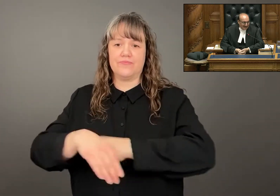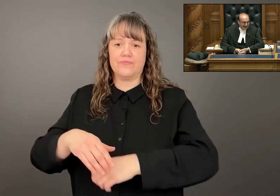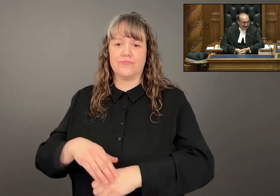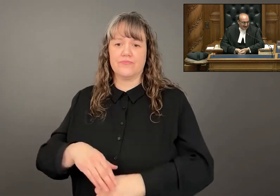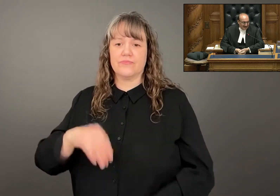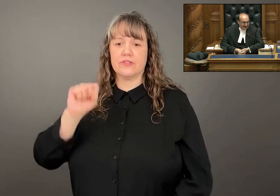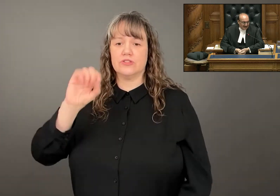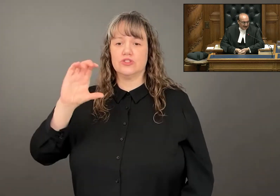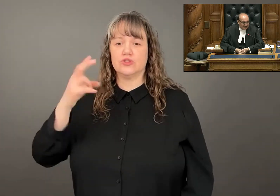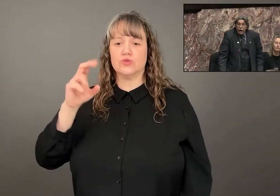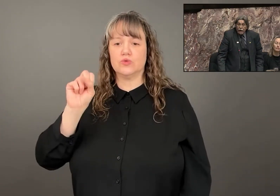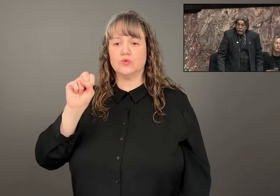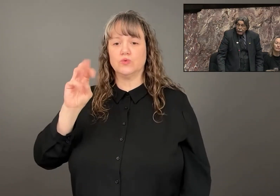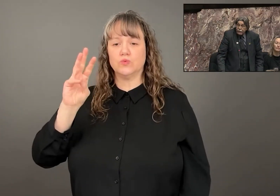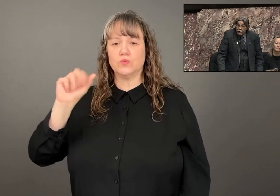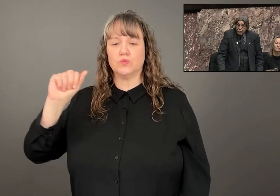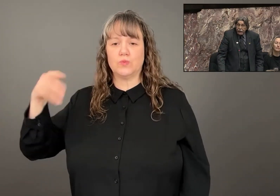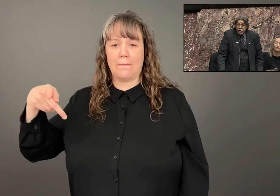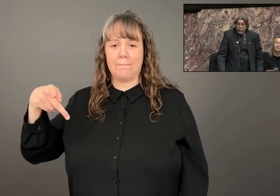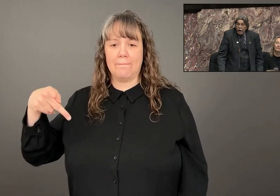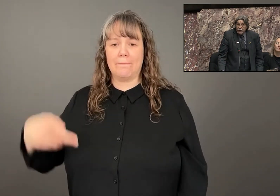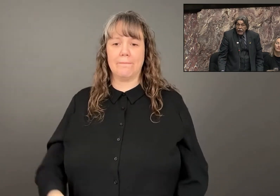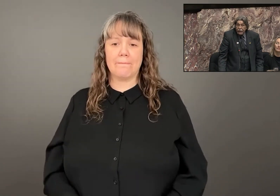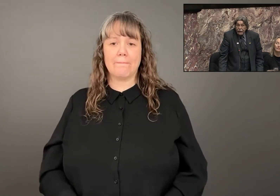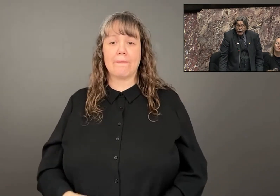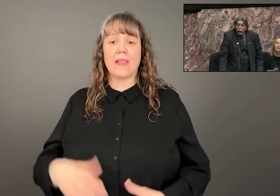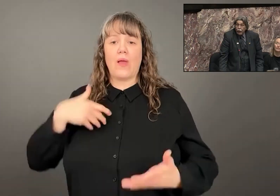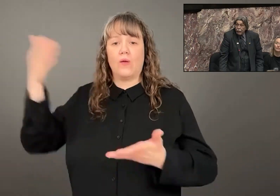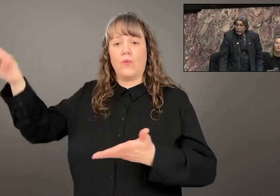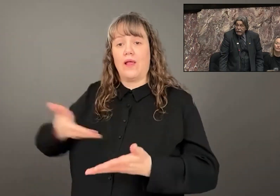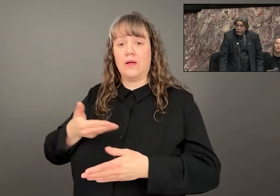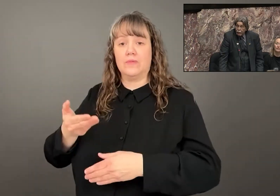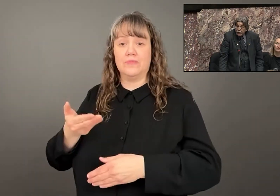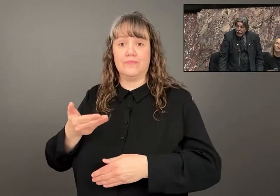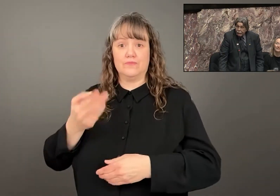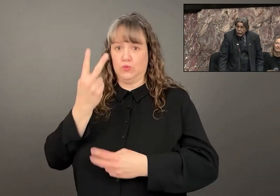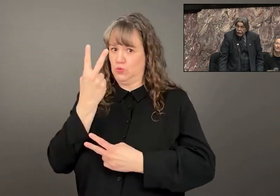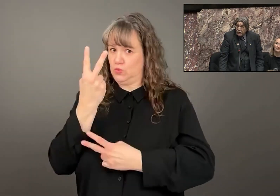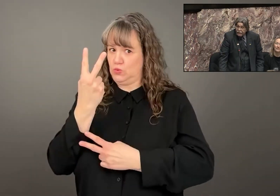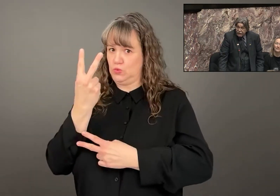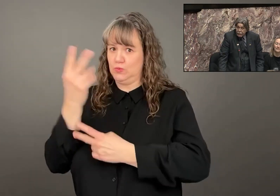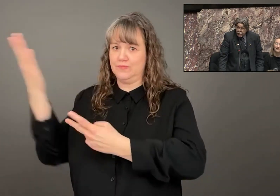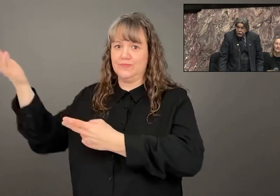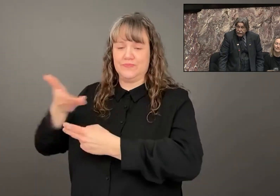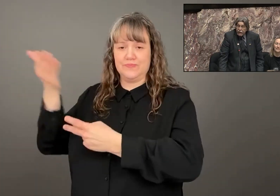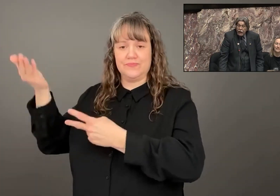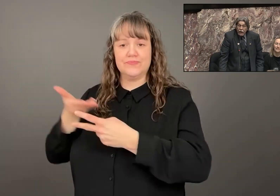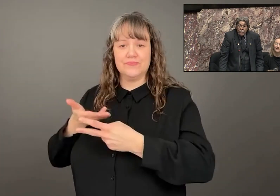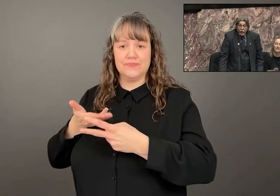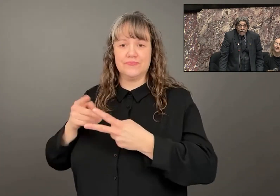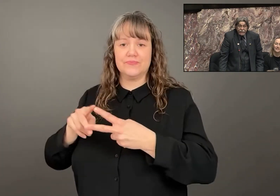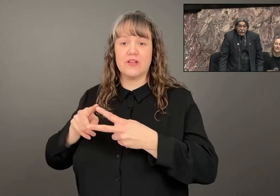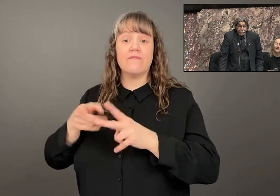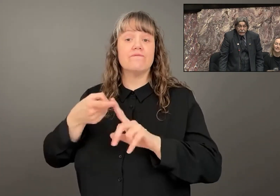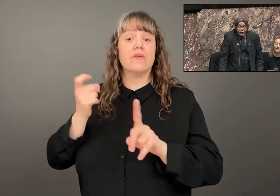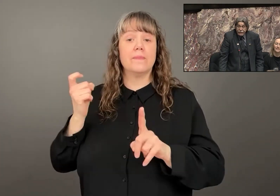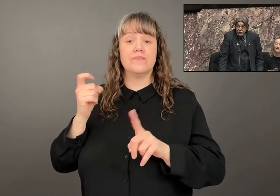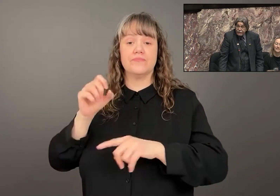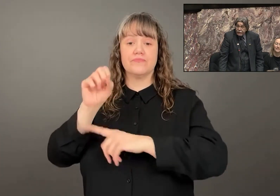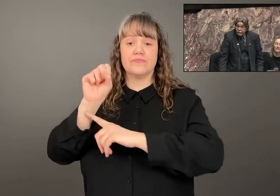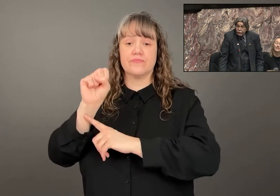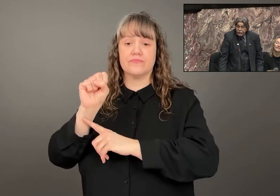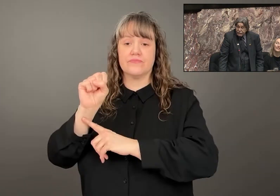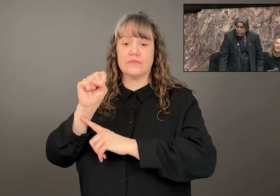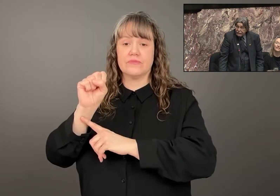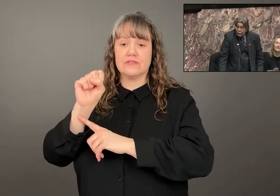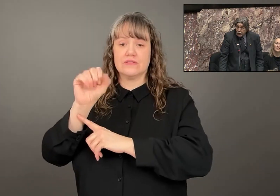welcome 2 guests today. The first one being hailing here all the way from the houseboat capital of Sycamoose, my constituency